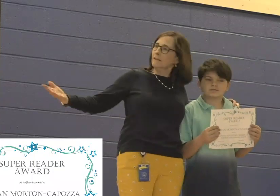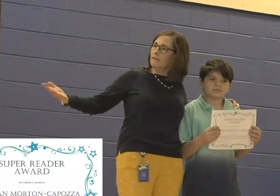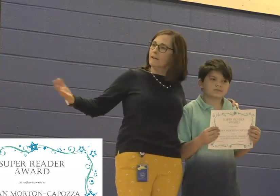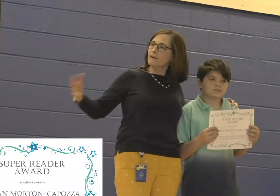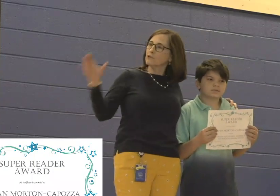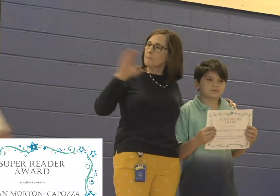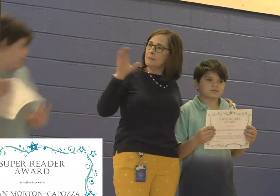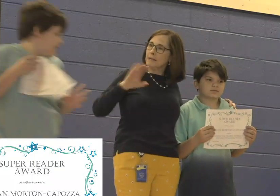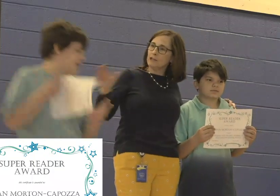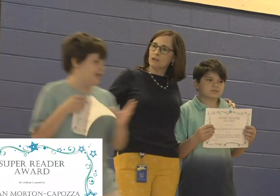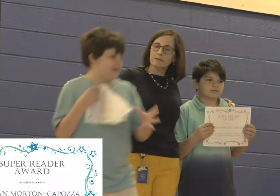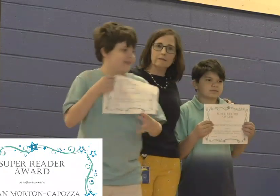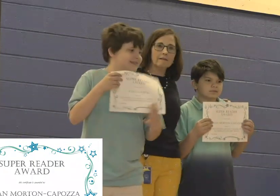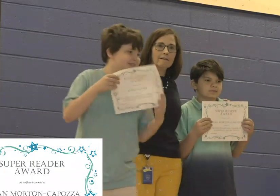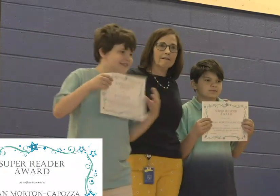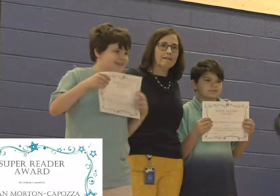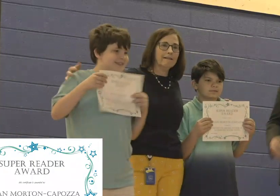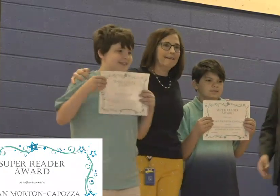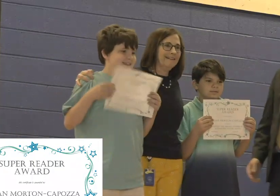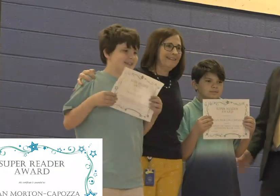All right, now, Ryan, you can join the picture.